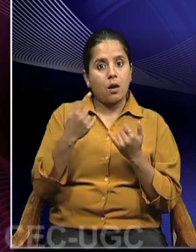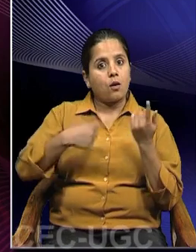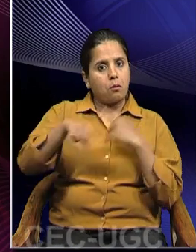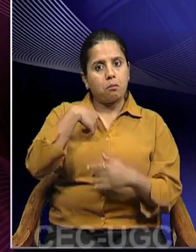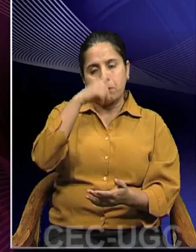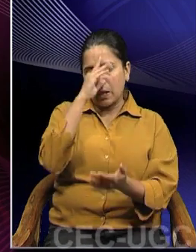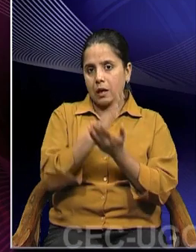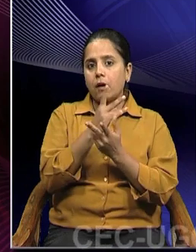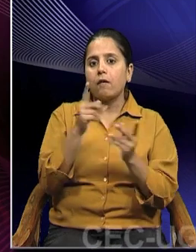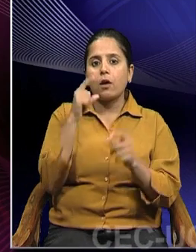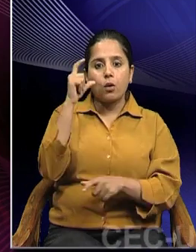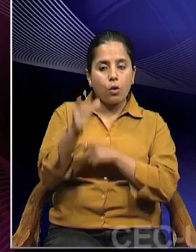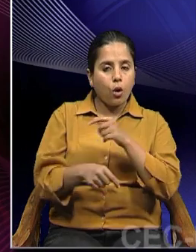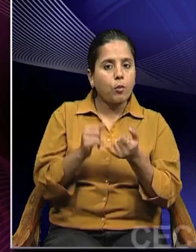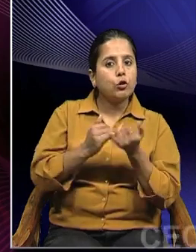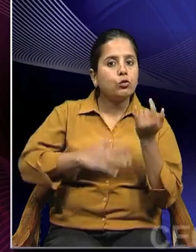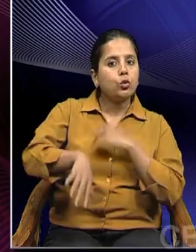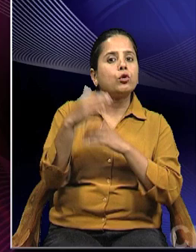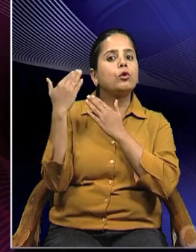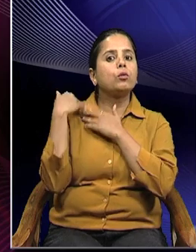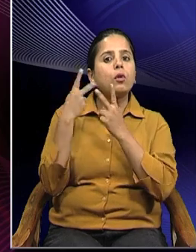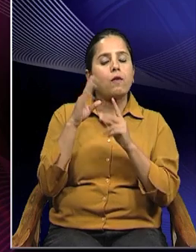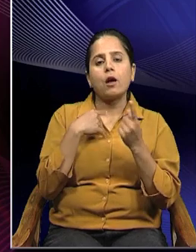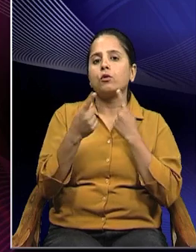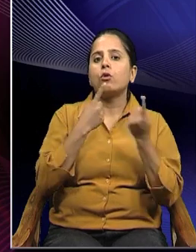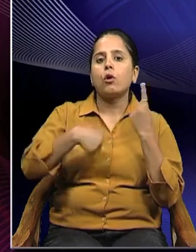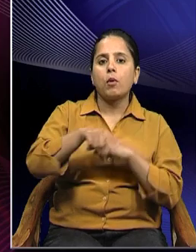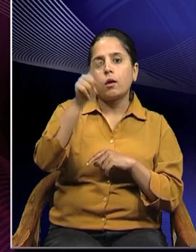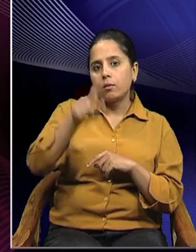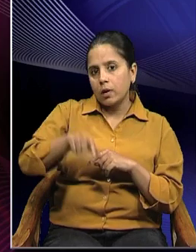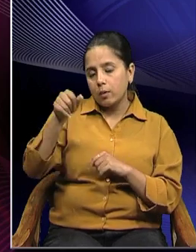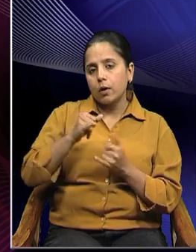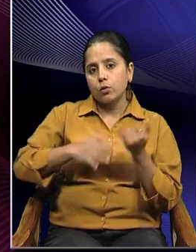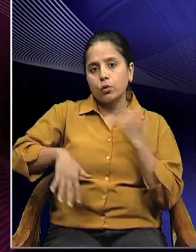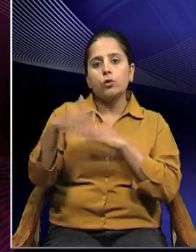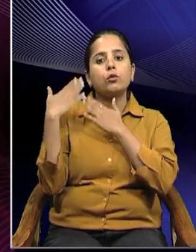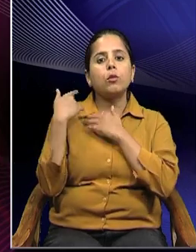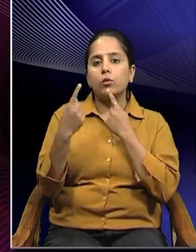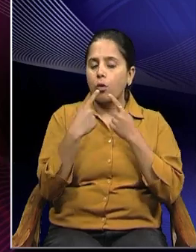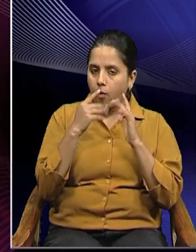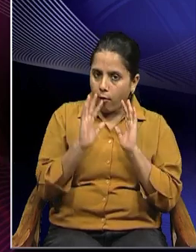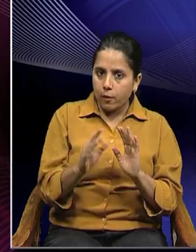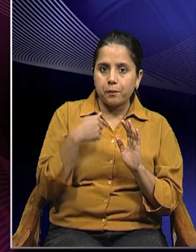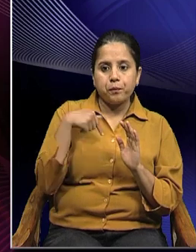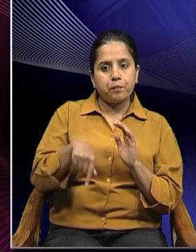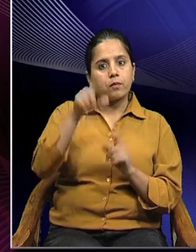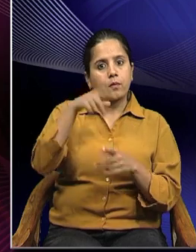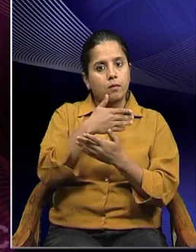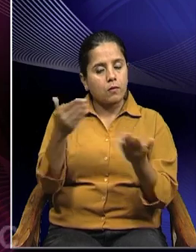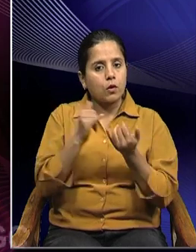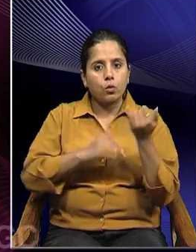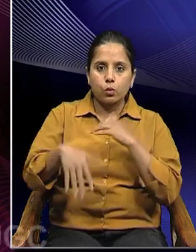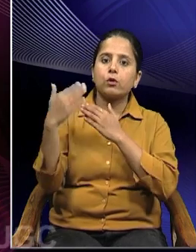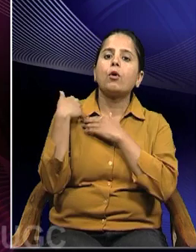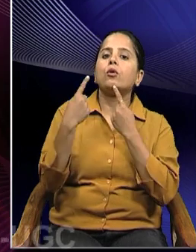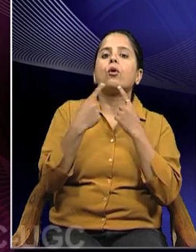believe into the corporate social responsibility, we talk about the individual social responsibility, we talk about the public social